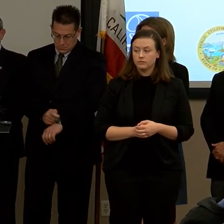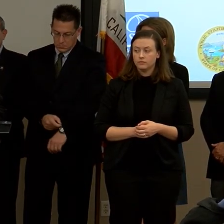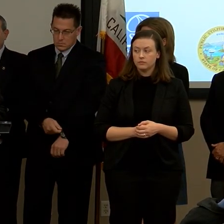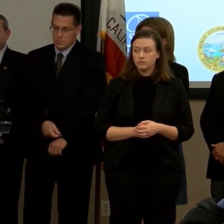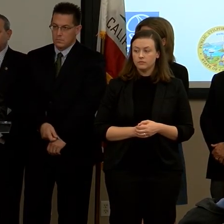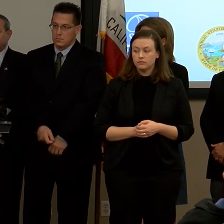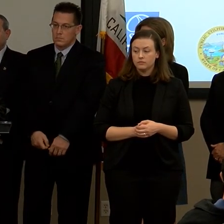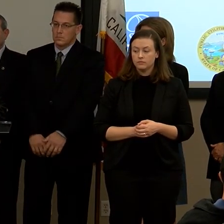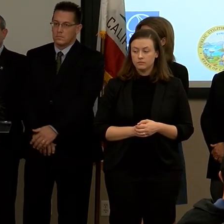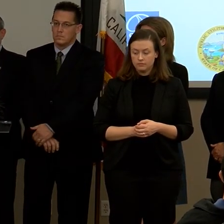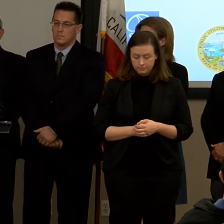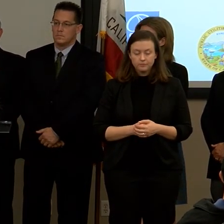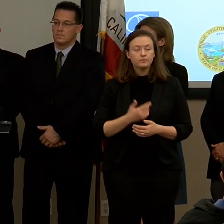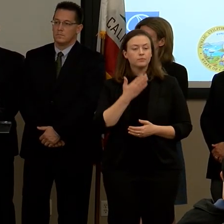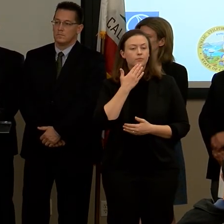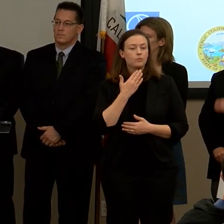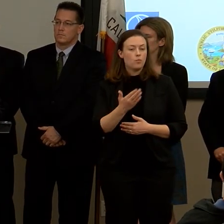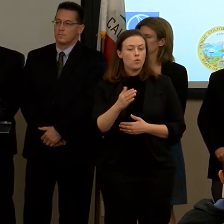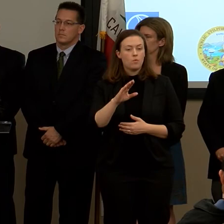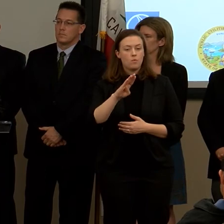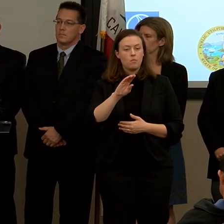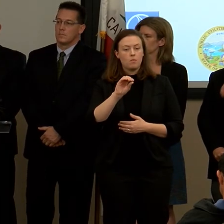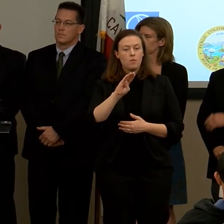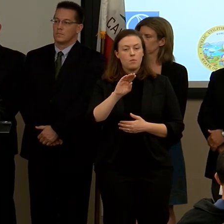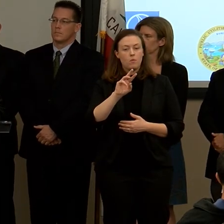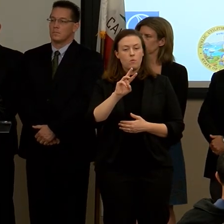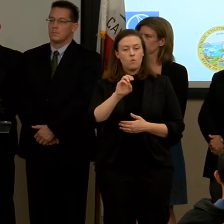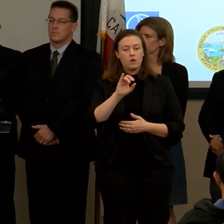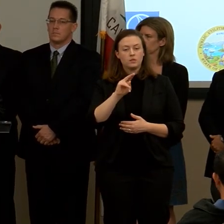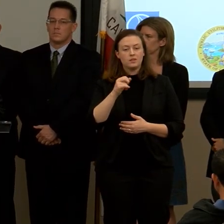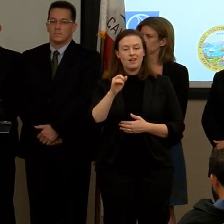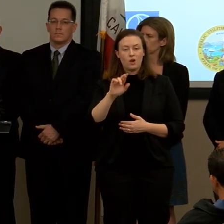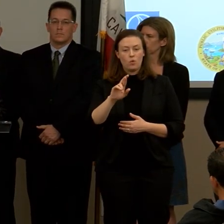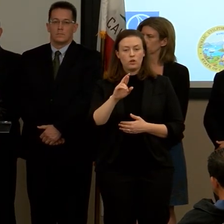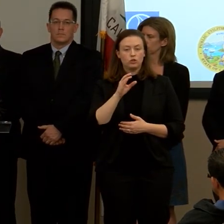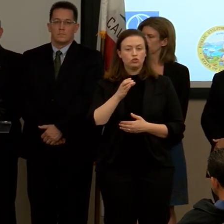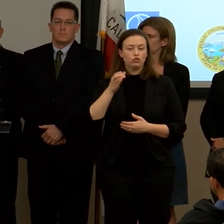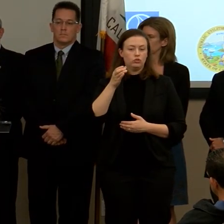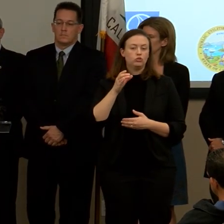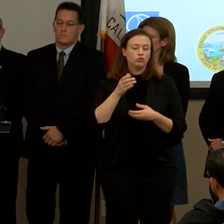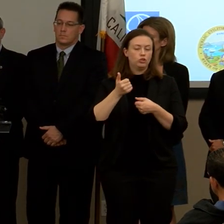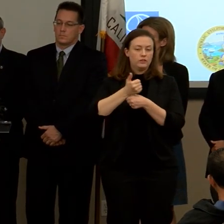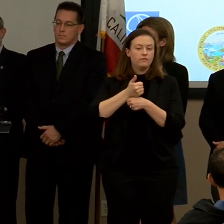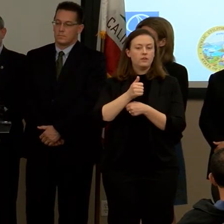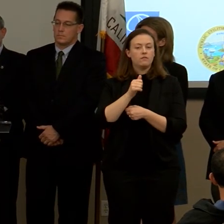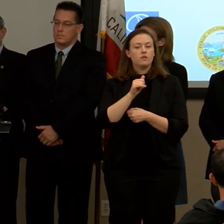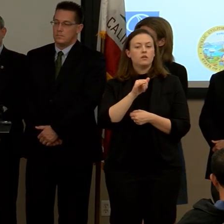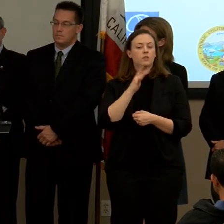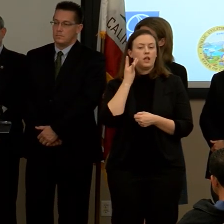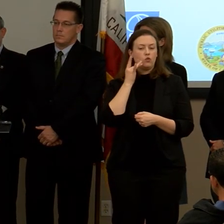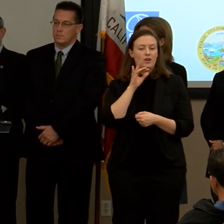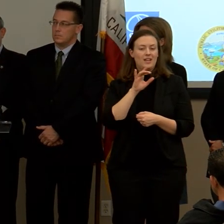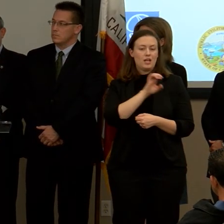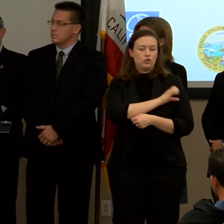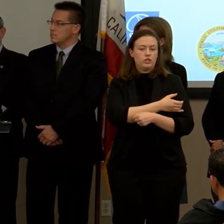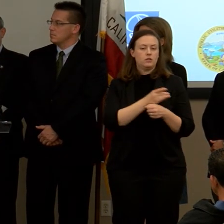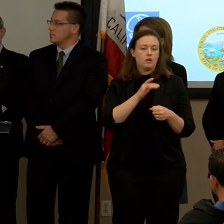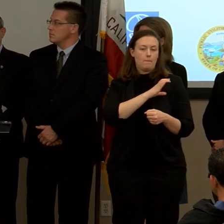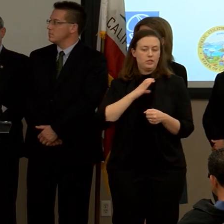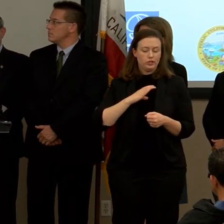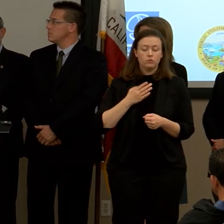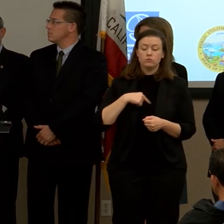Good morning. I'm Bob Weisenhaler. I'm chair of the California Energy Commission. The California Energy Commission